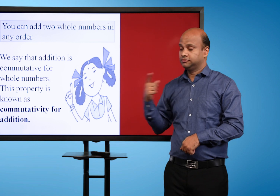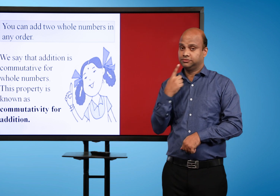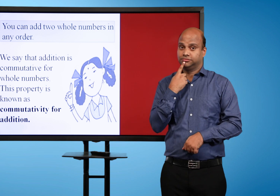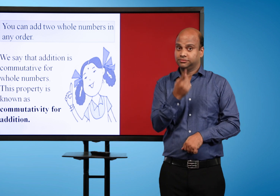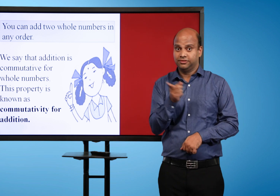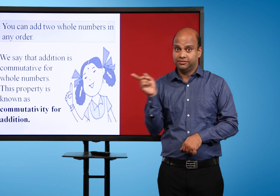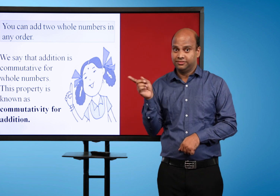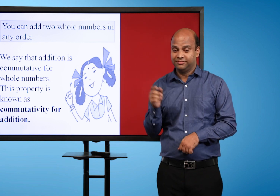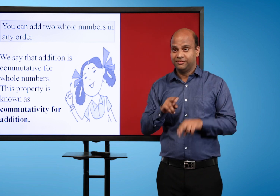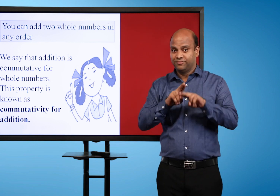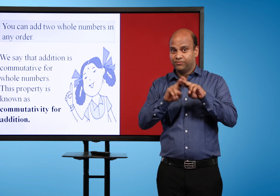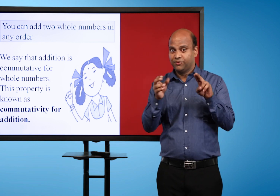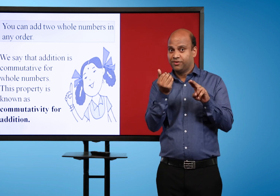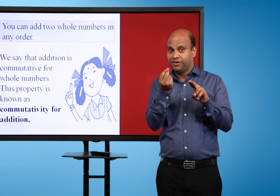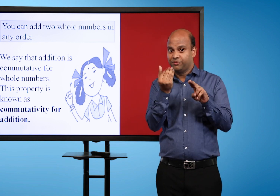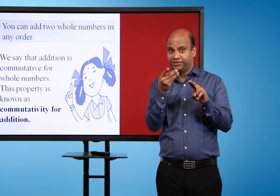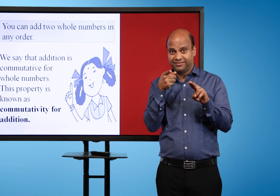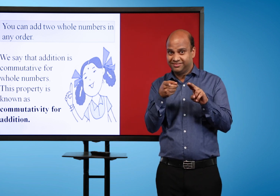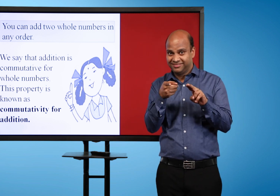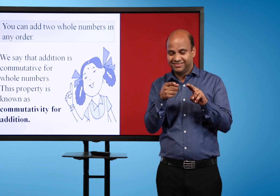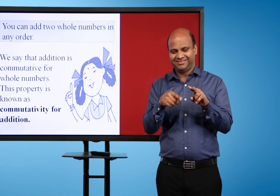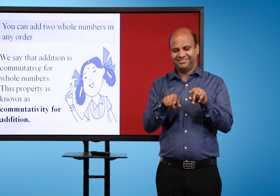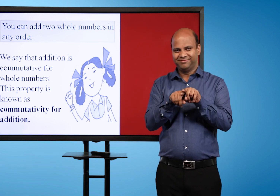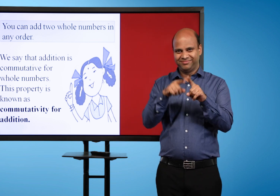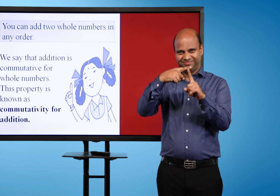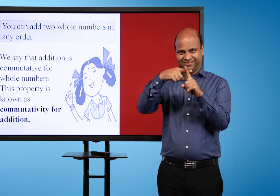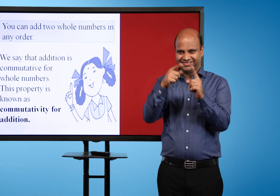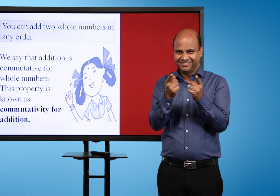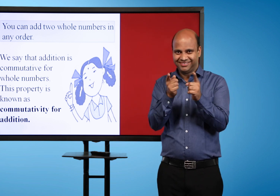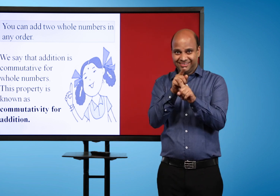We say that addition is commutative for whole numbers.